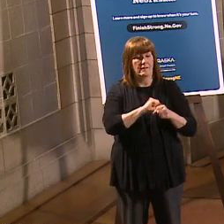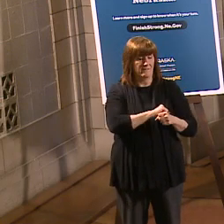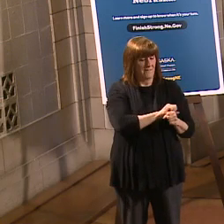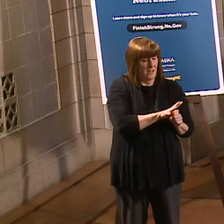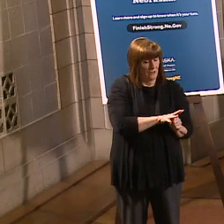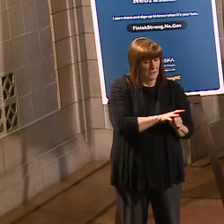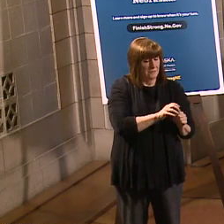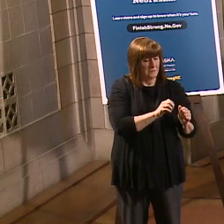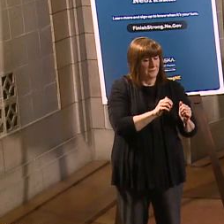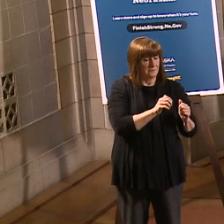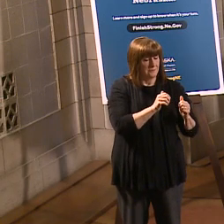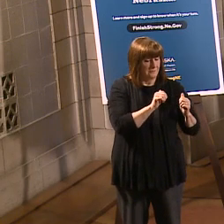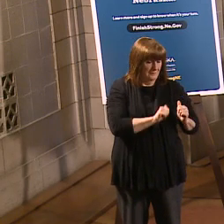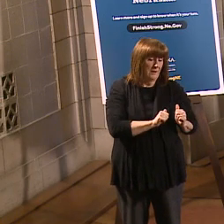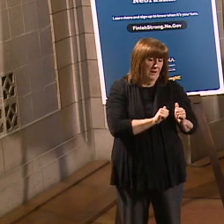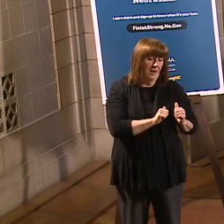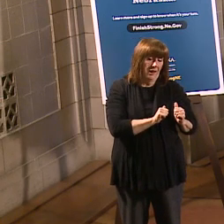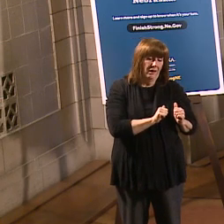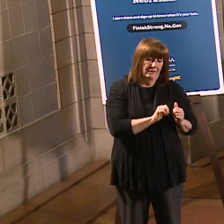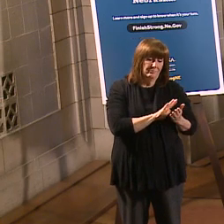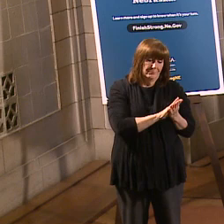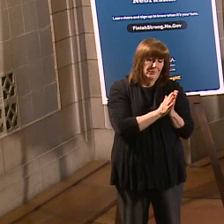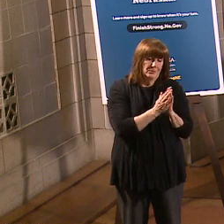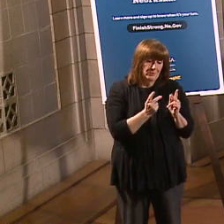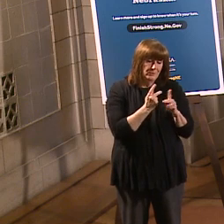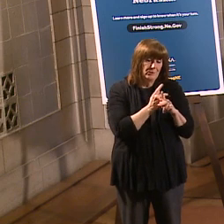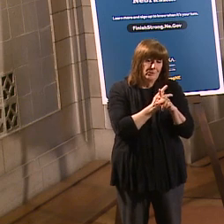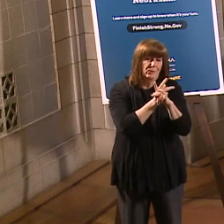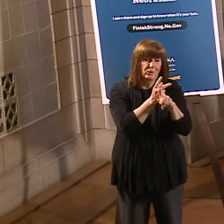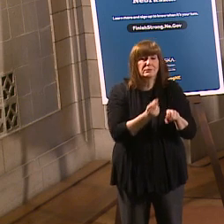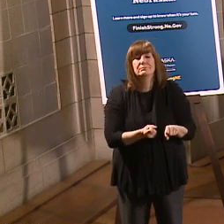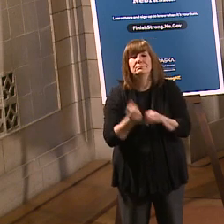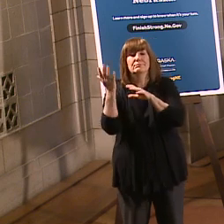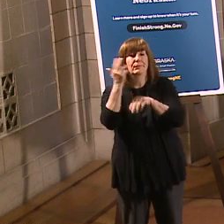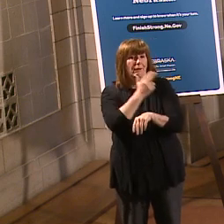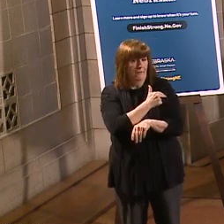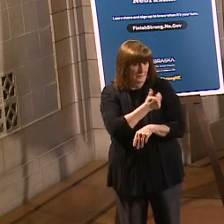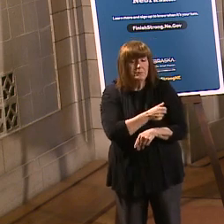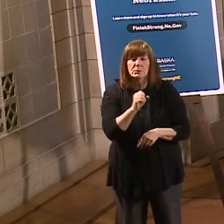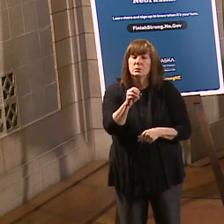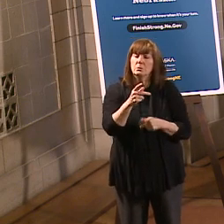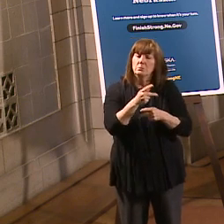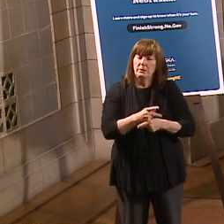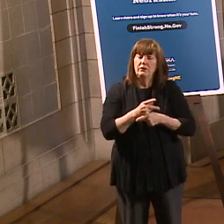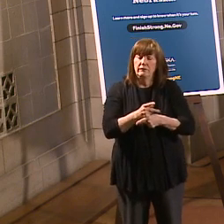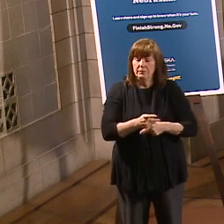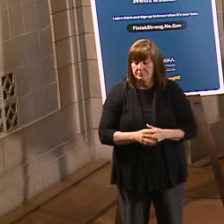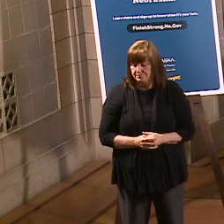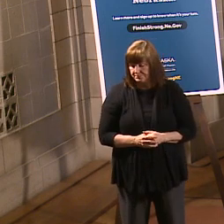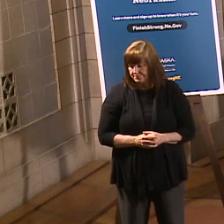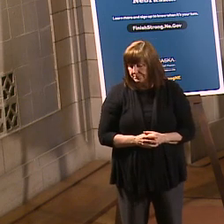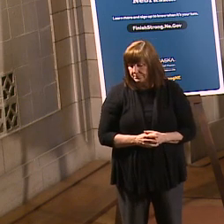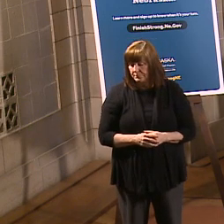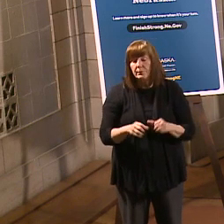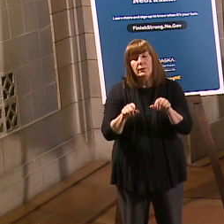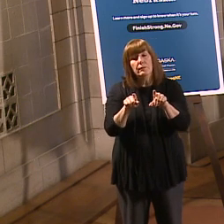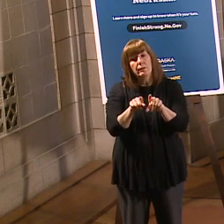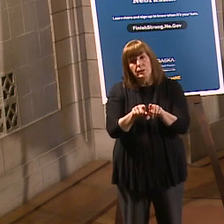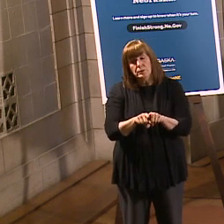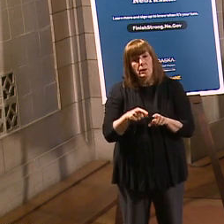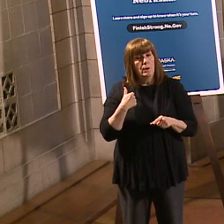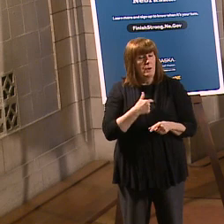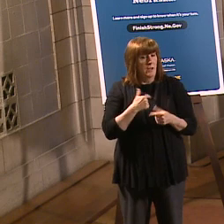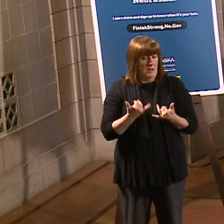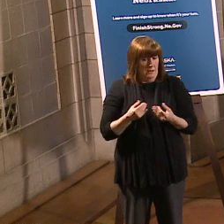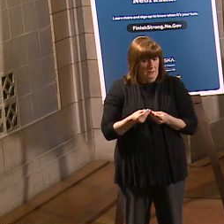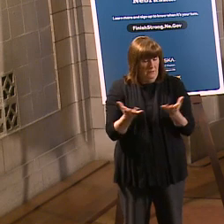can get you into the hospital. So please continue to take those precautions. We've also